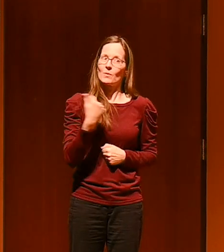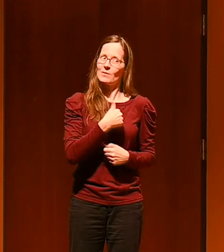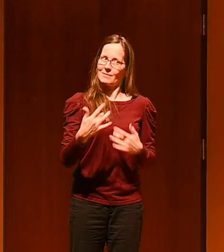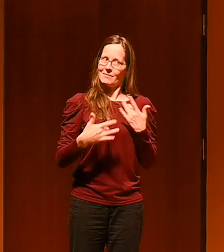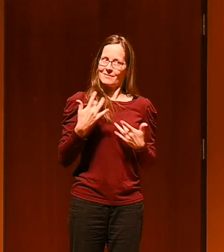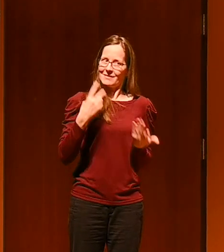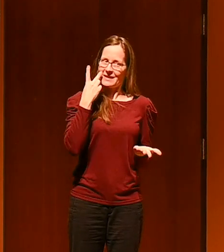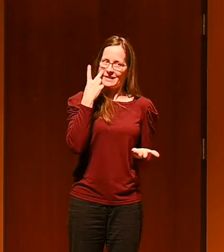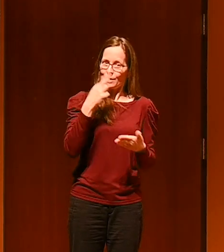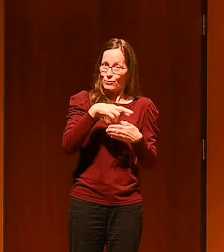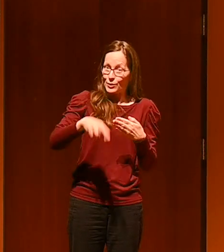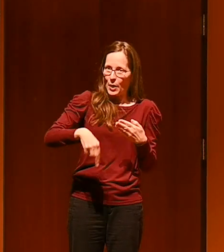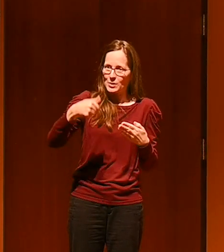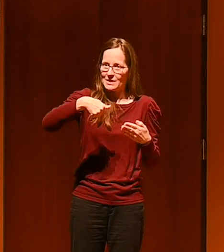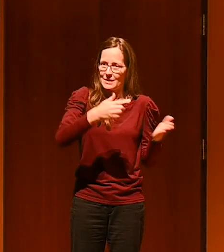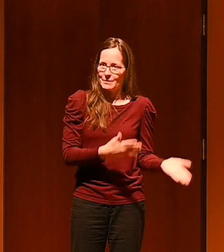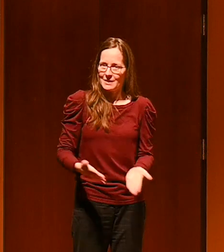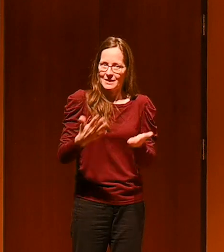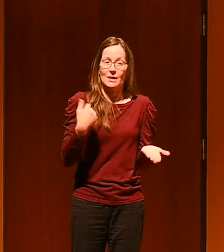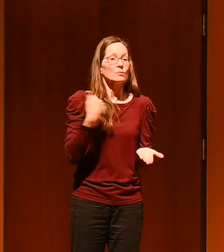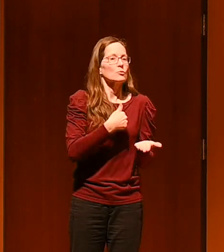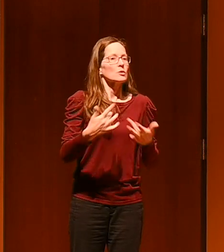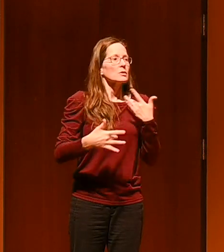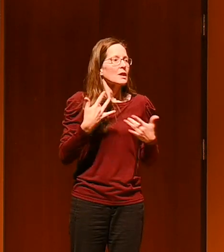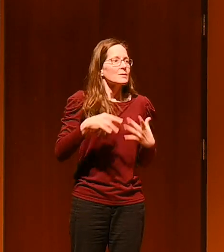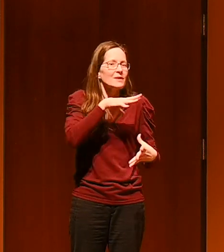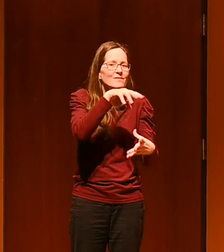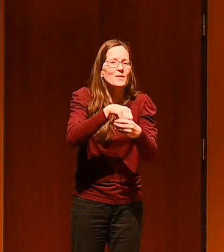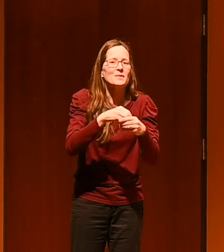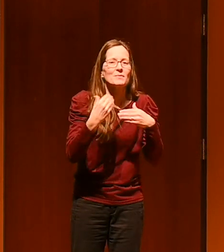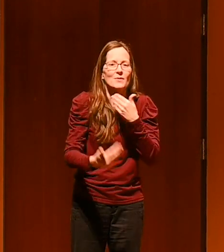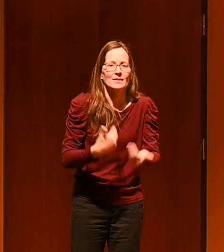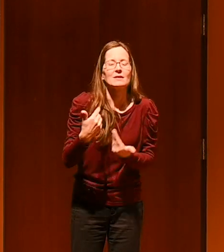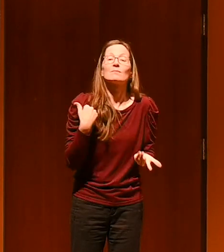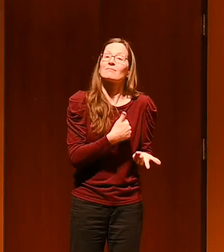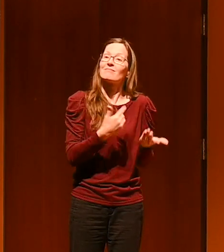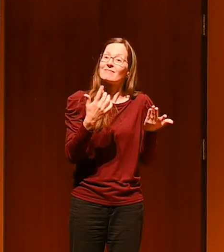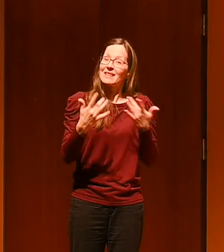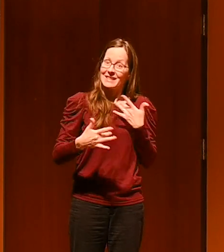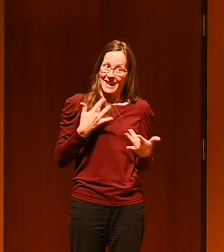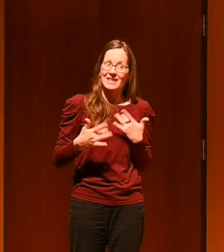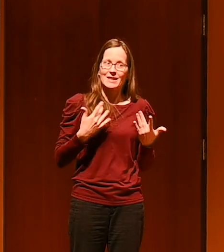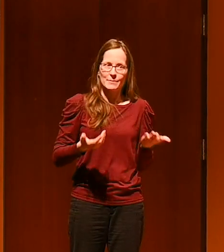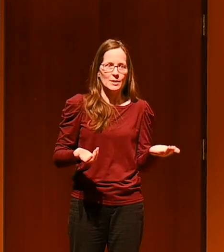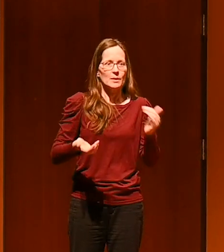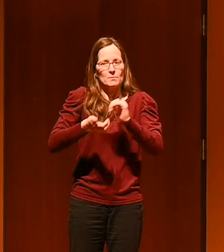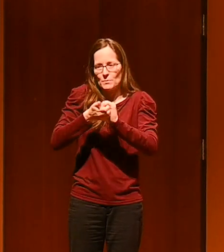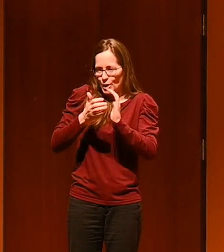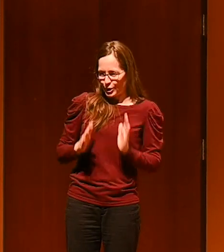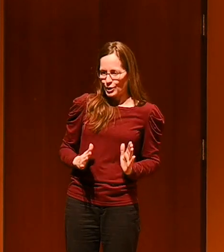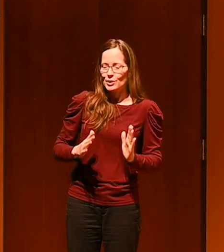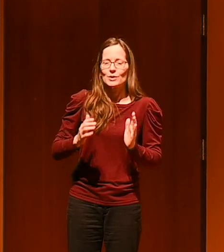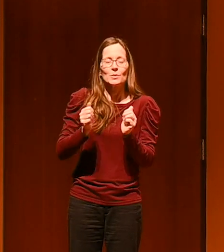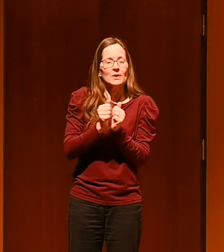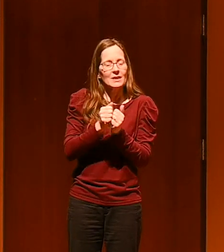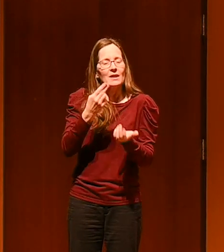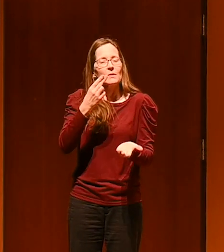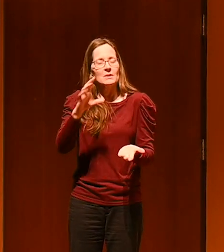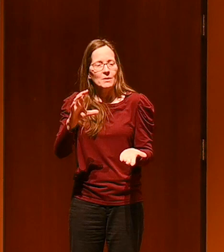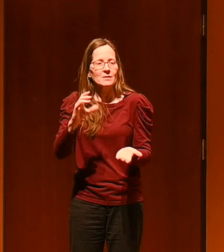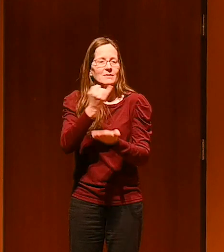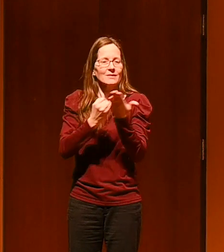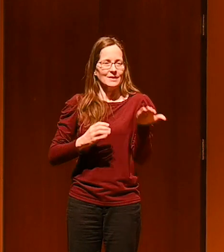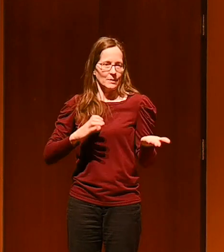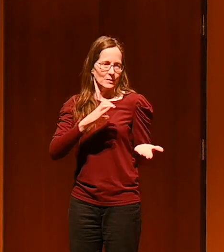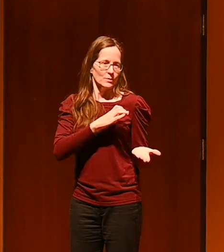this plan. We're so excited to be involved in the process, and we're excited to be partners with the county and the County Arts Council in making